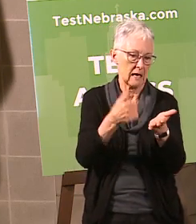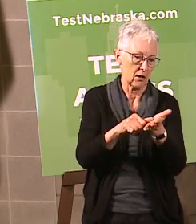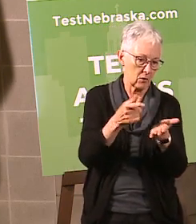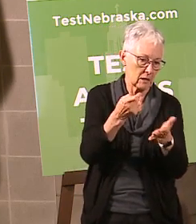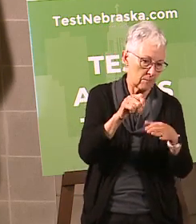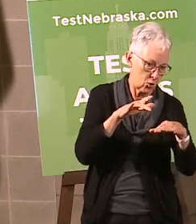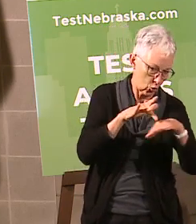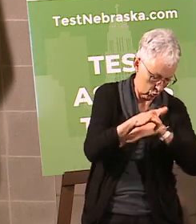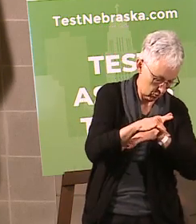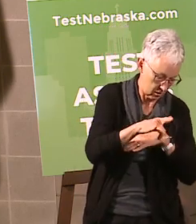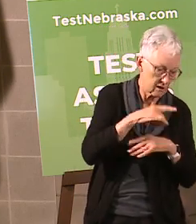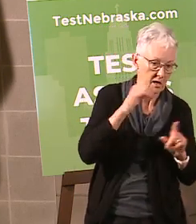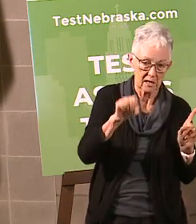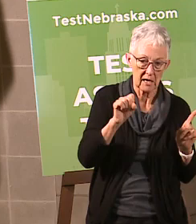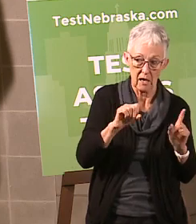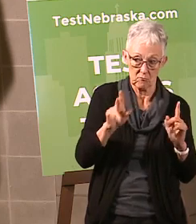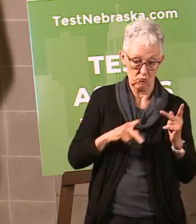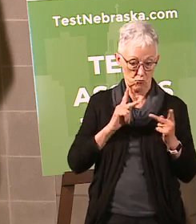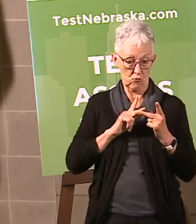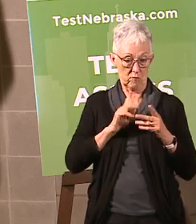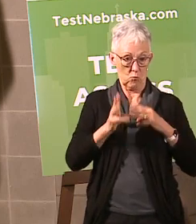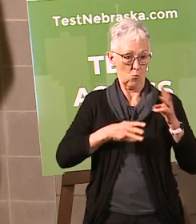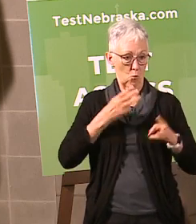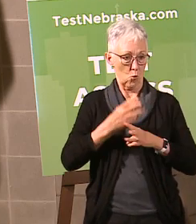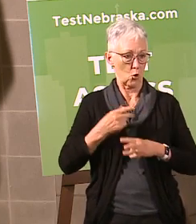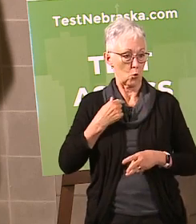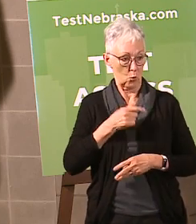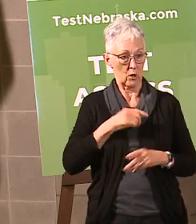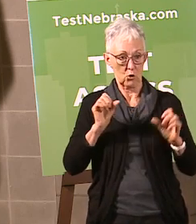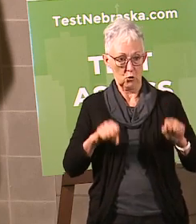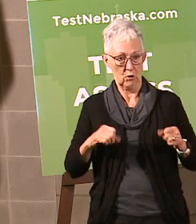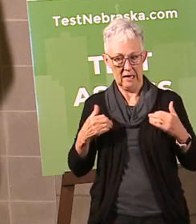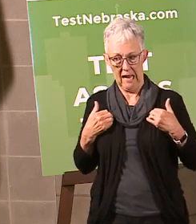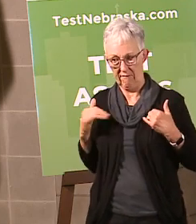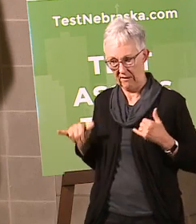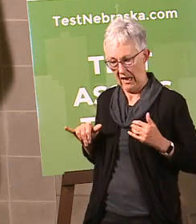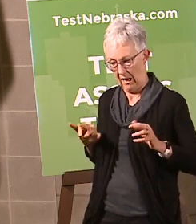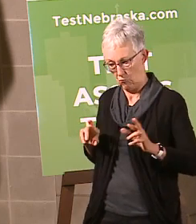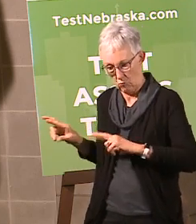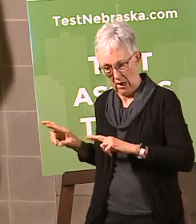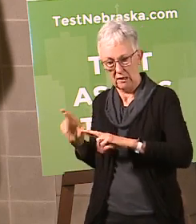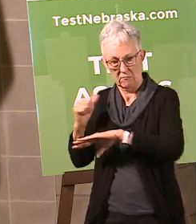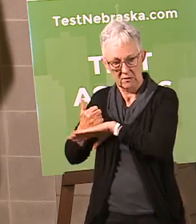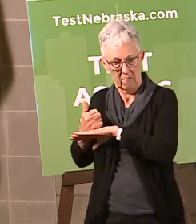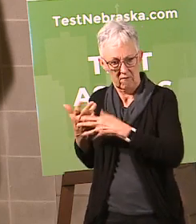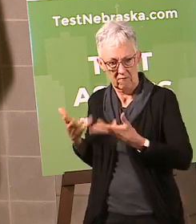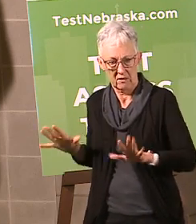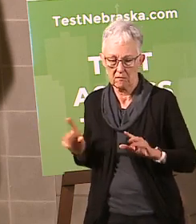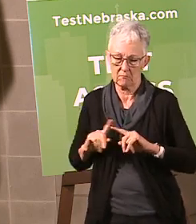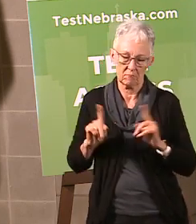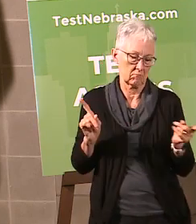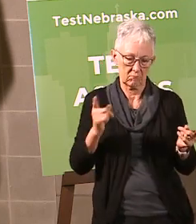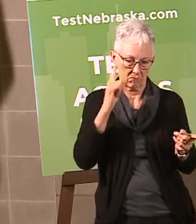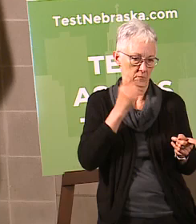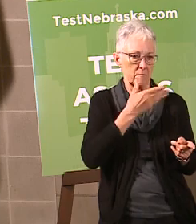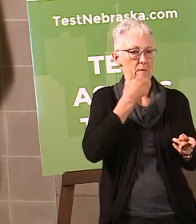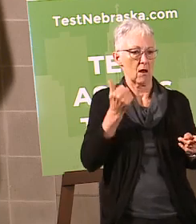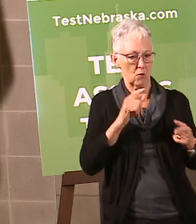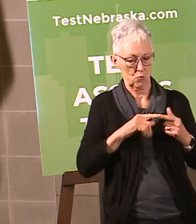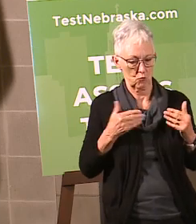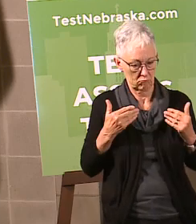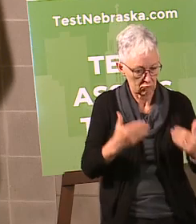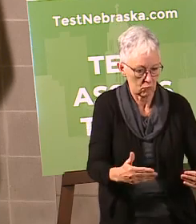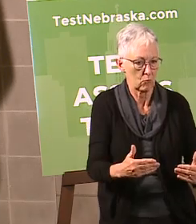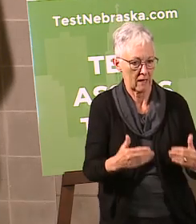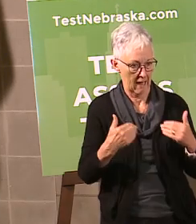perfect world, we would have had all that ready to go. We could have waited to do that, but we thought the better program was to be able to go ahead and start getting that